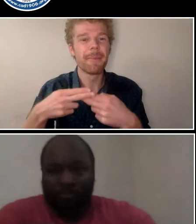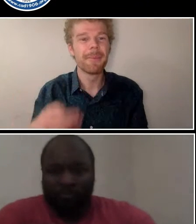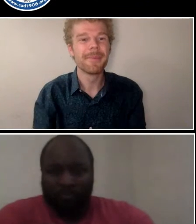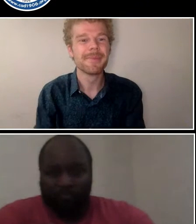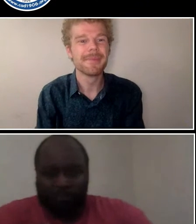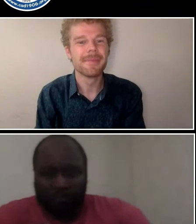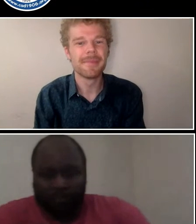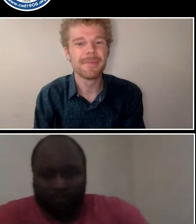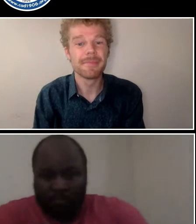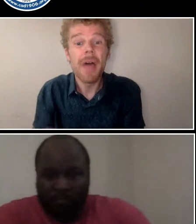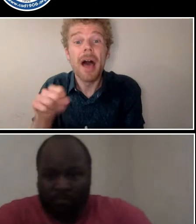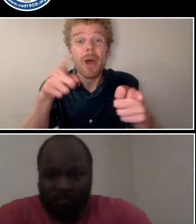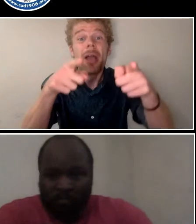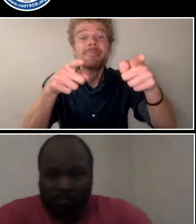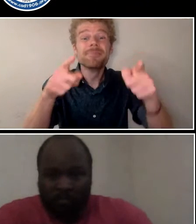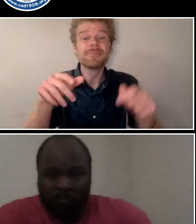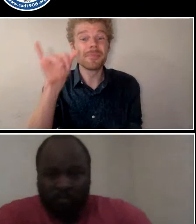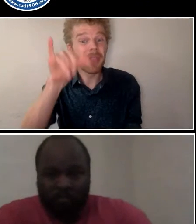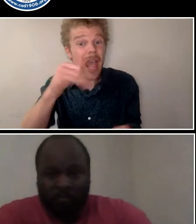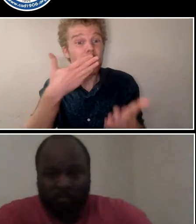message.